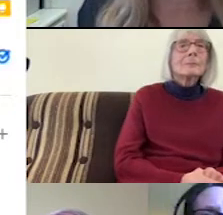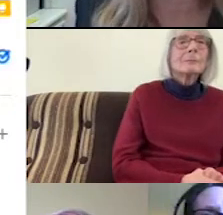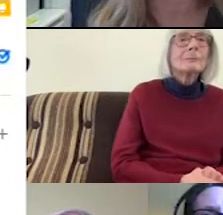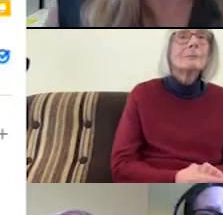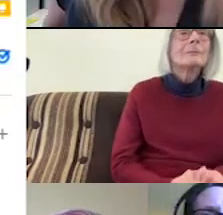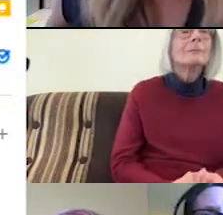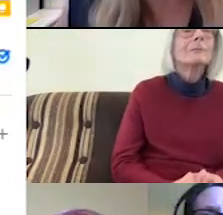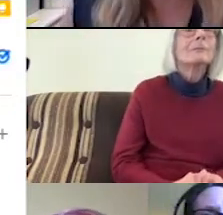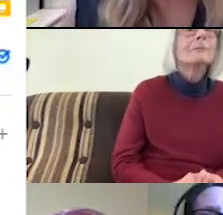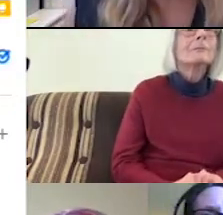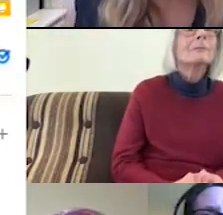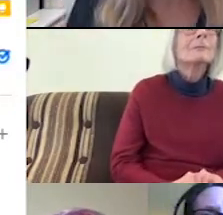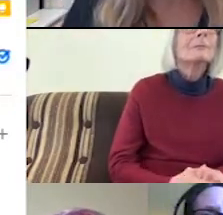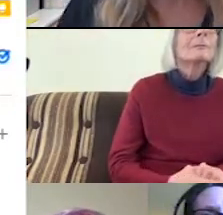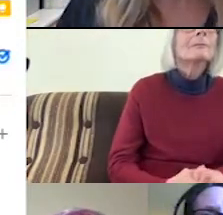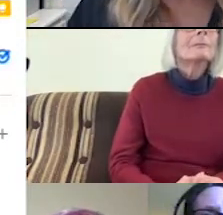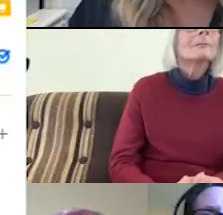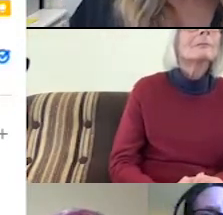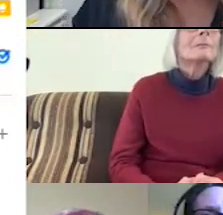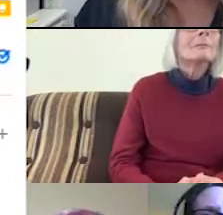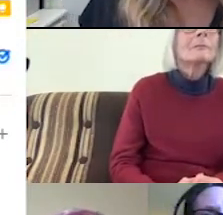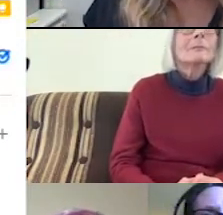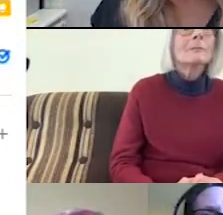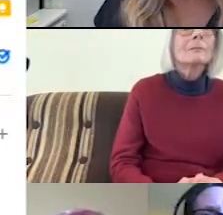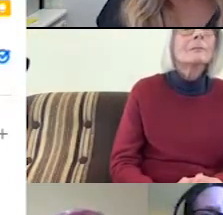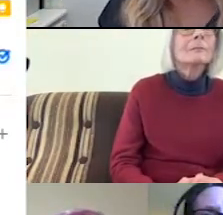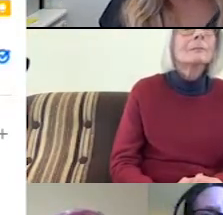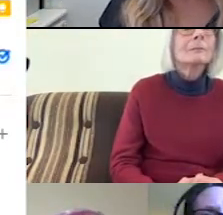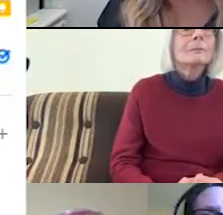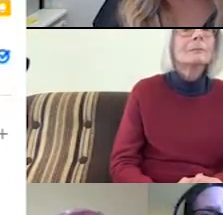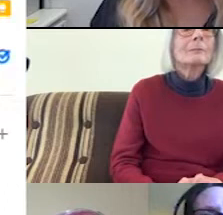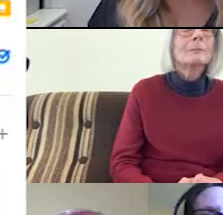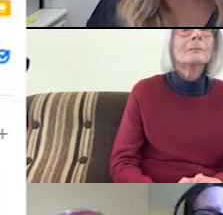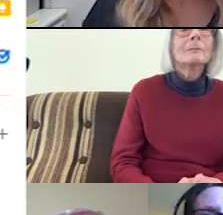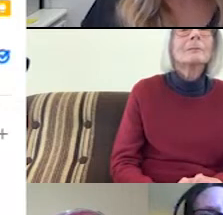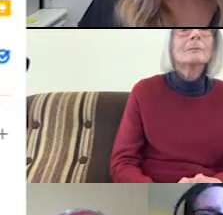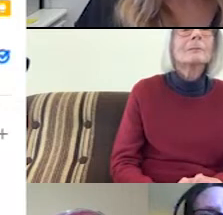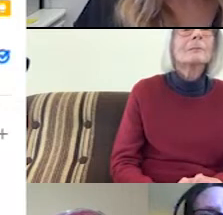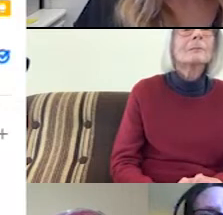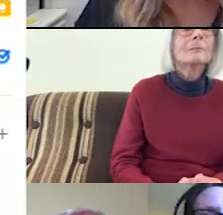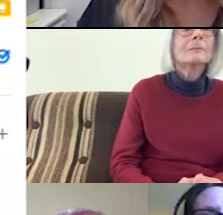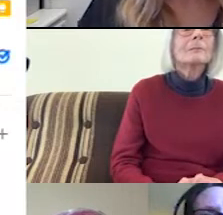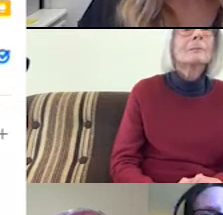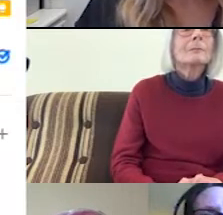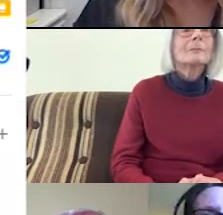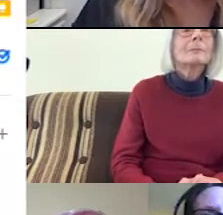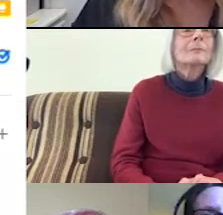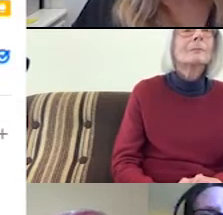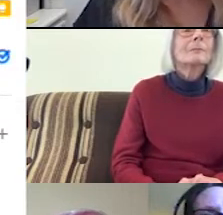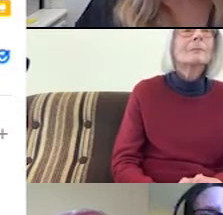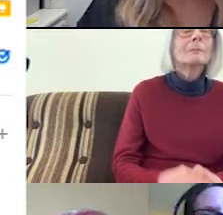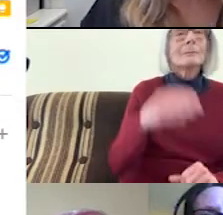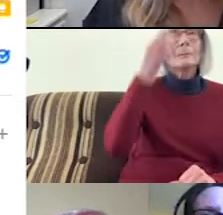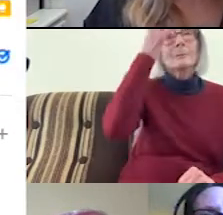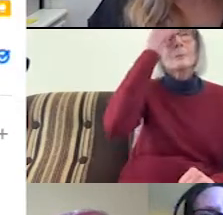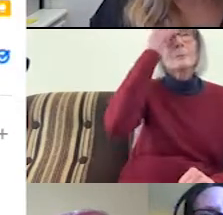2:06. Harmony, how long have we got for this? We've got 15 more minutes and we need to finish up. Okay, we're going to do